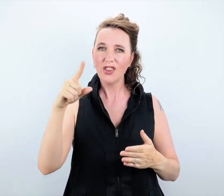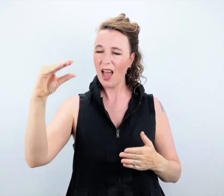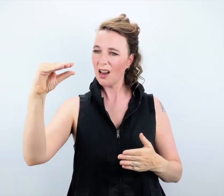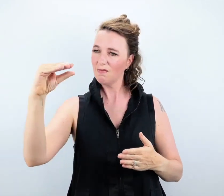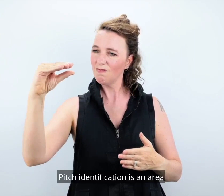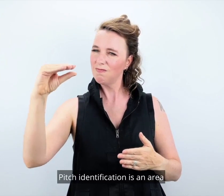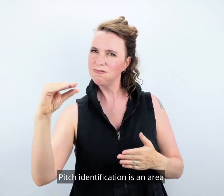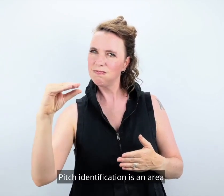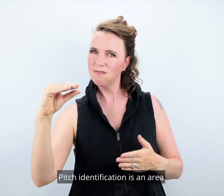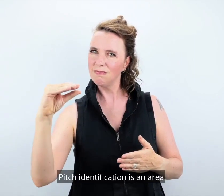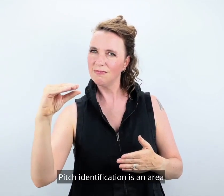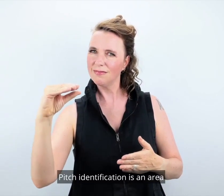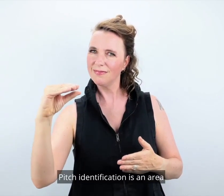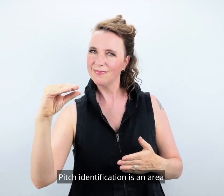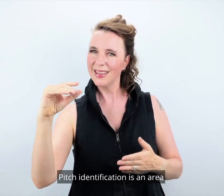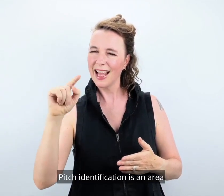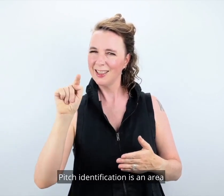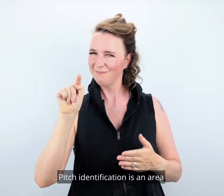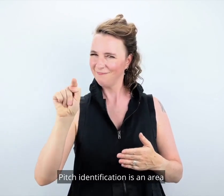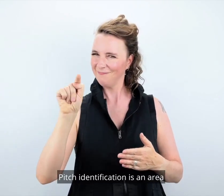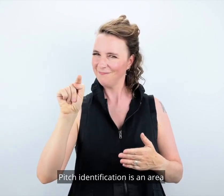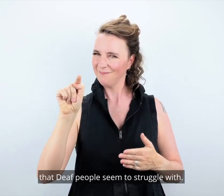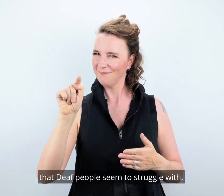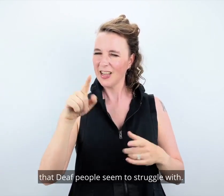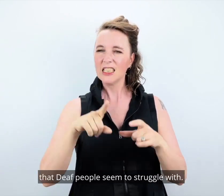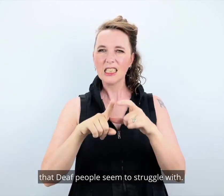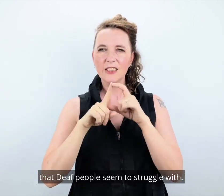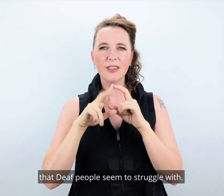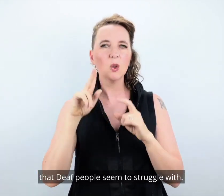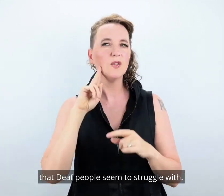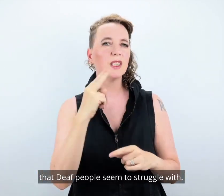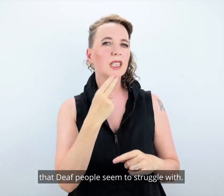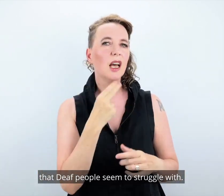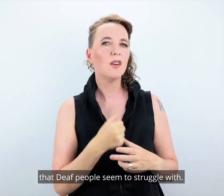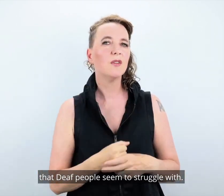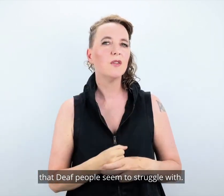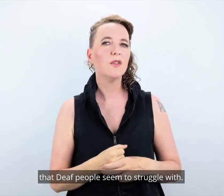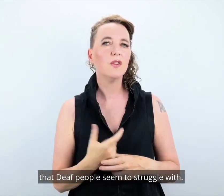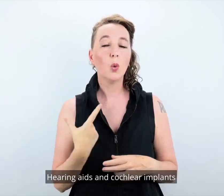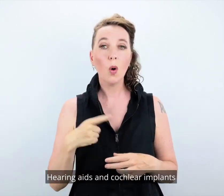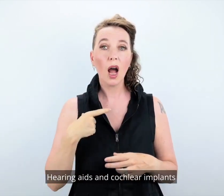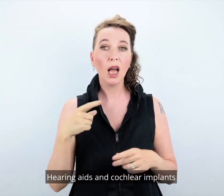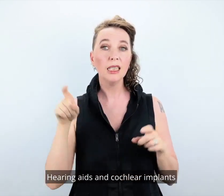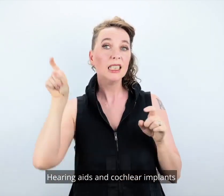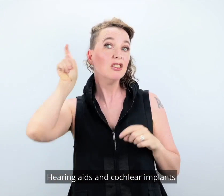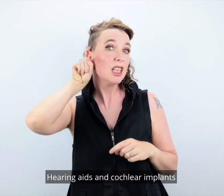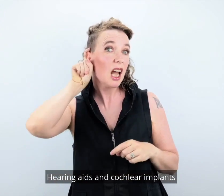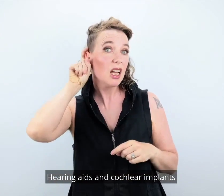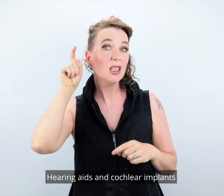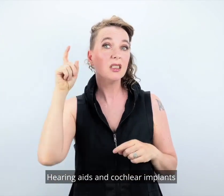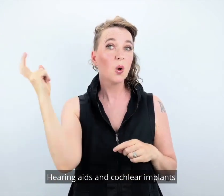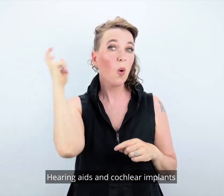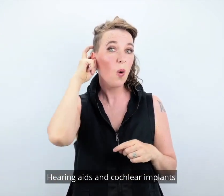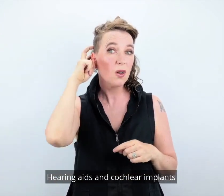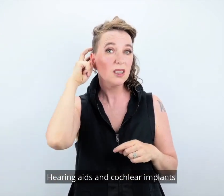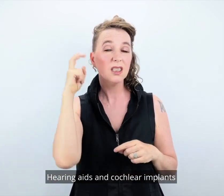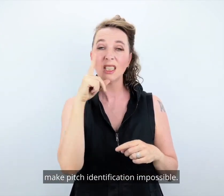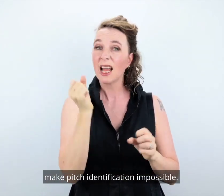Pitch identification is an area that deaf people seem to struggle with. Hearing aids and cochlear implants make